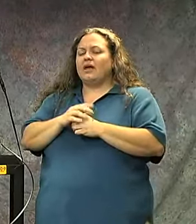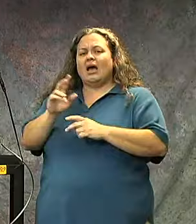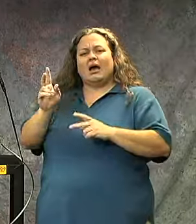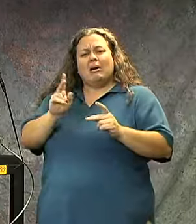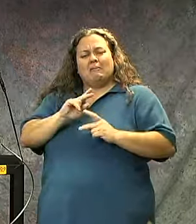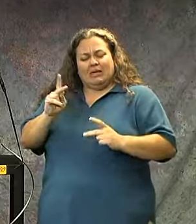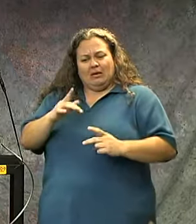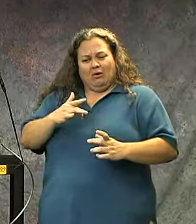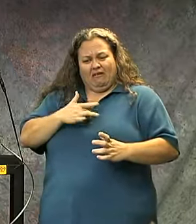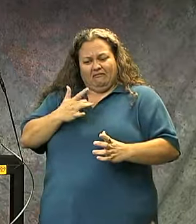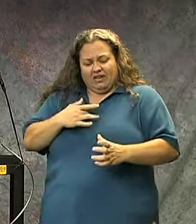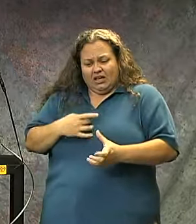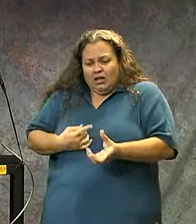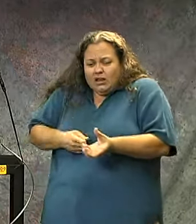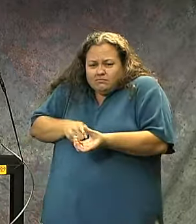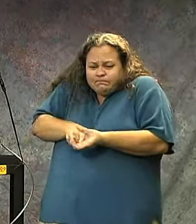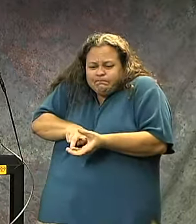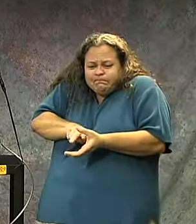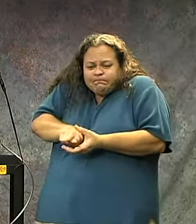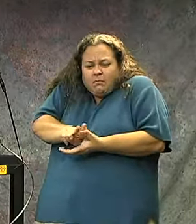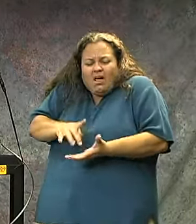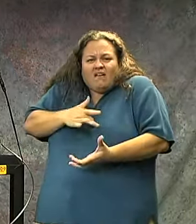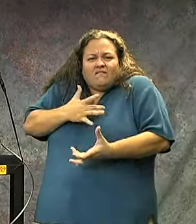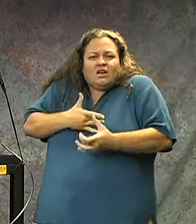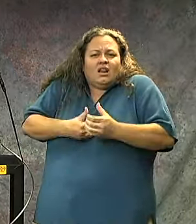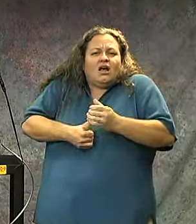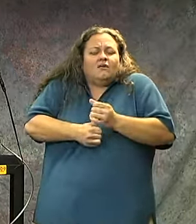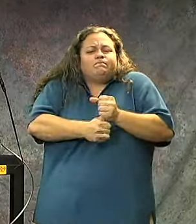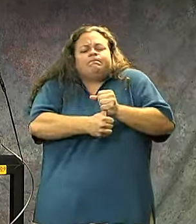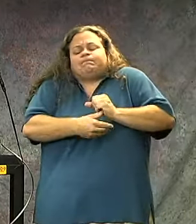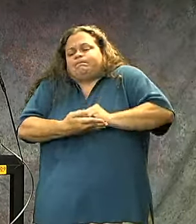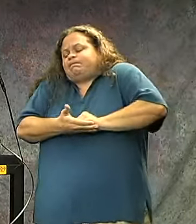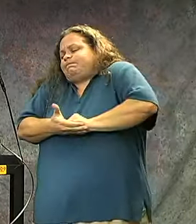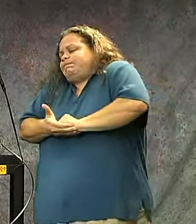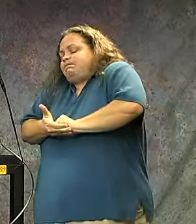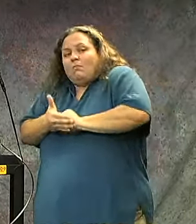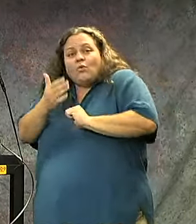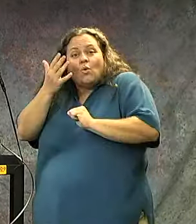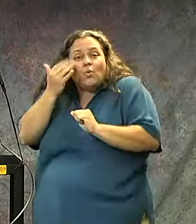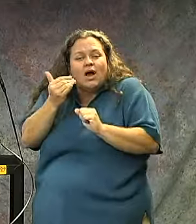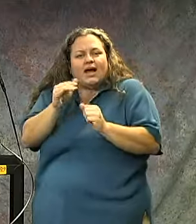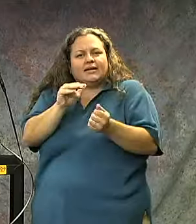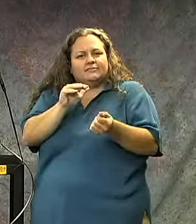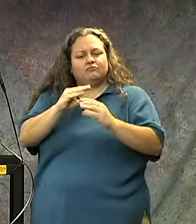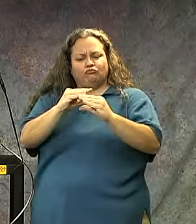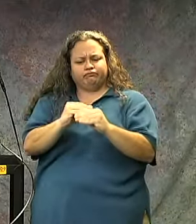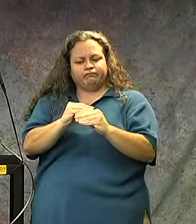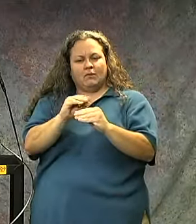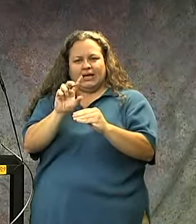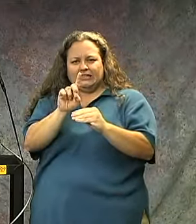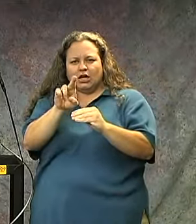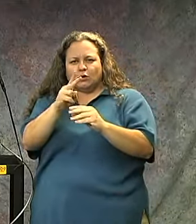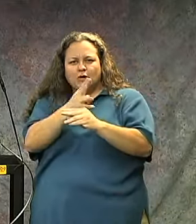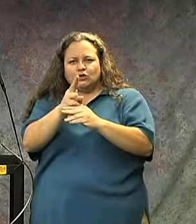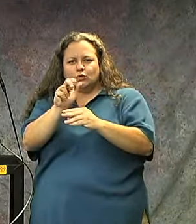of fullness as if they're going to have a bowel movement. This is from the air that the doctor is putting in. He needs air to